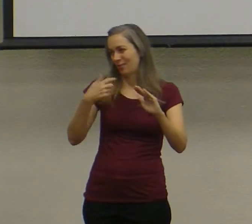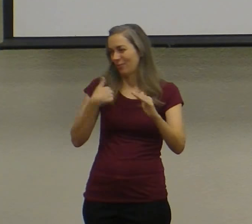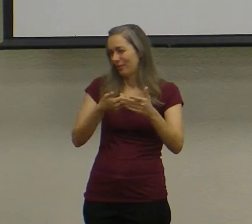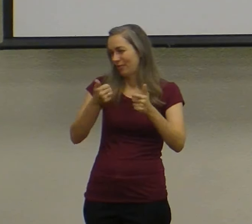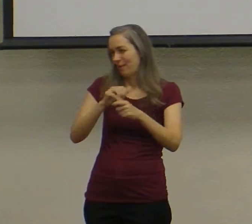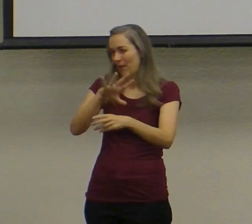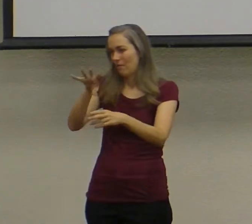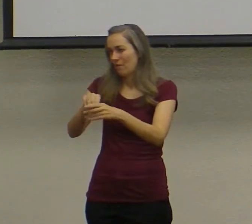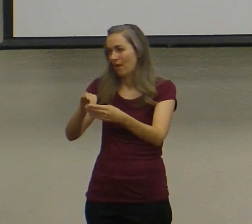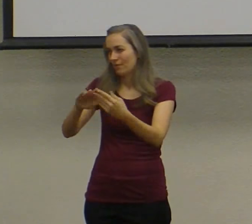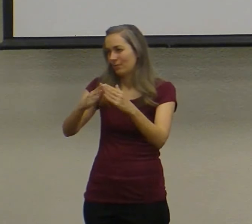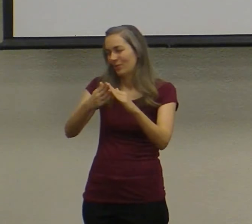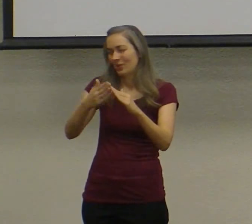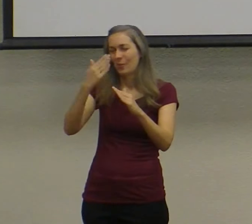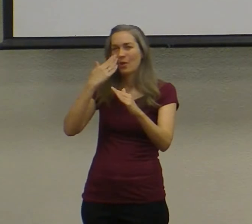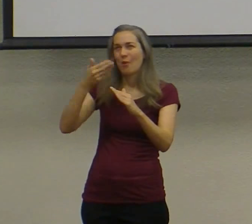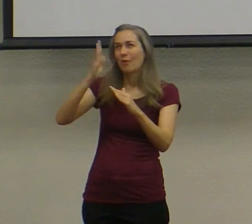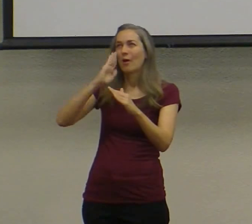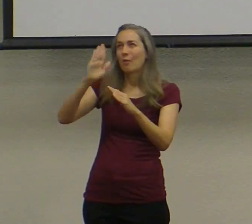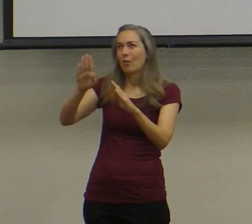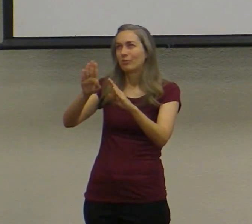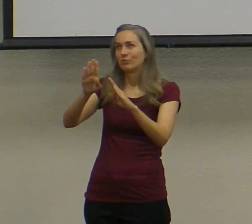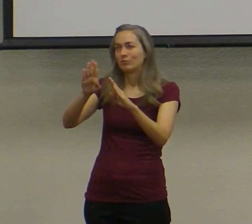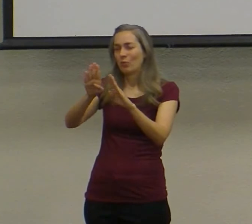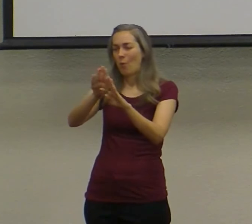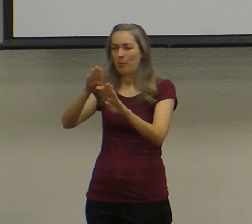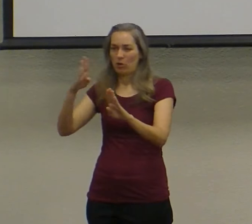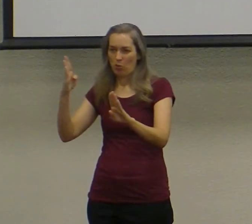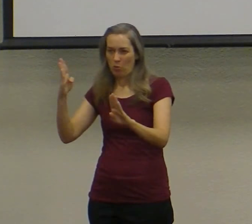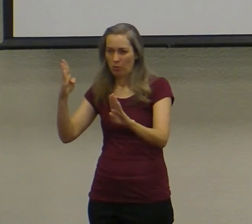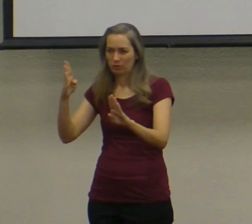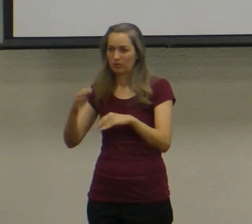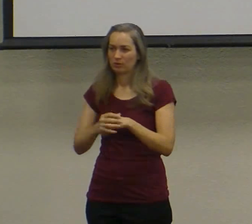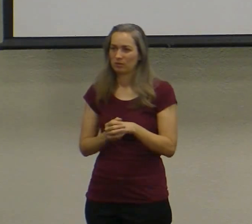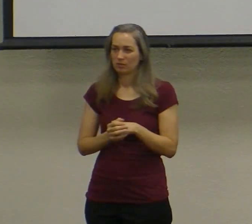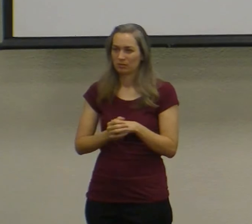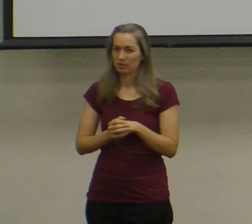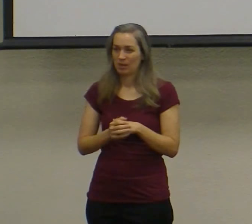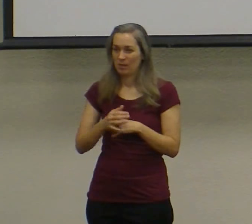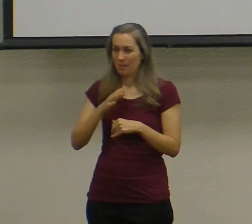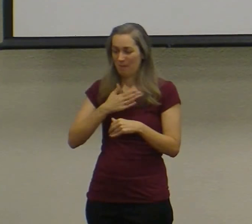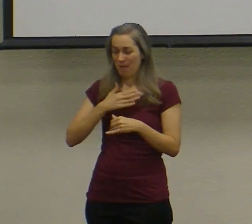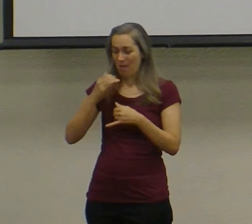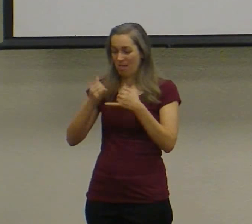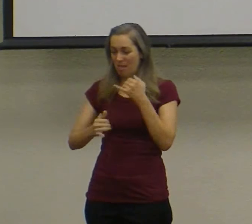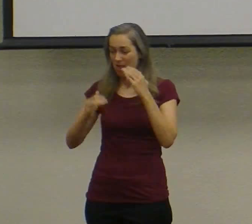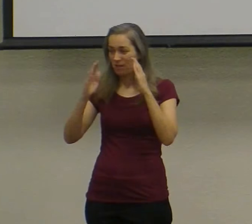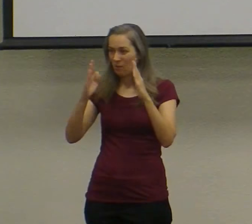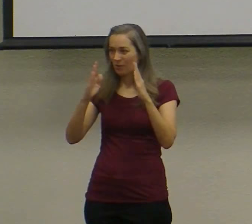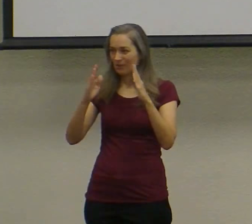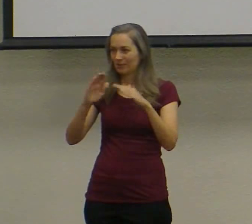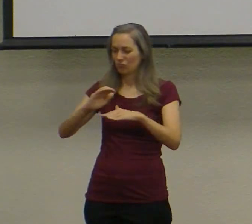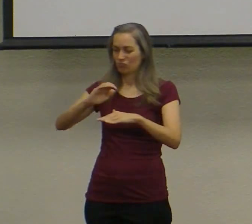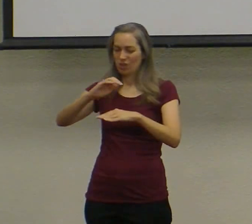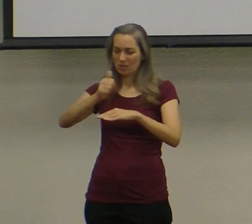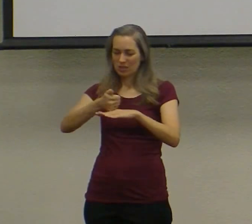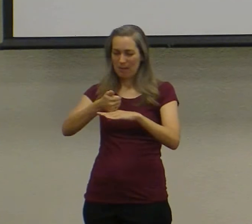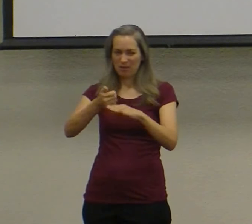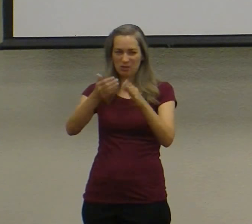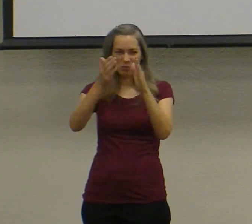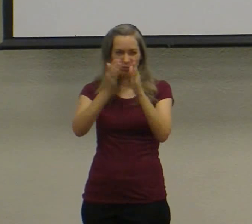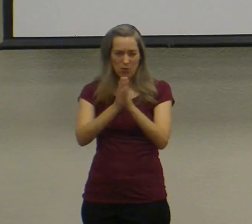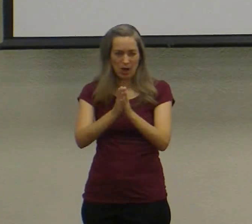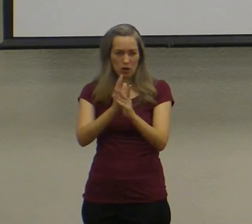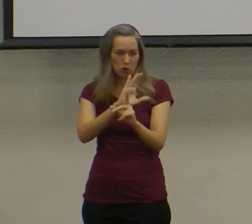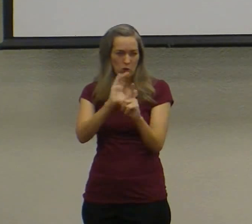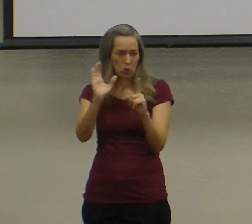We know God opened doors. And lastly, my main focus was really to establish a prayer culture. So